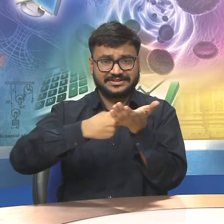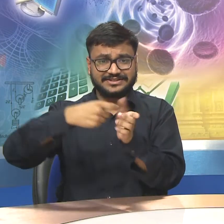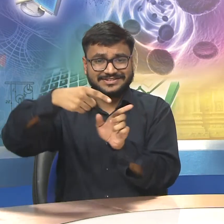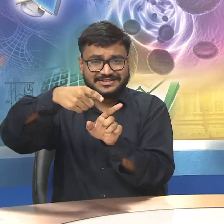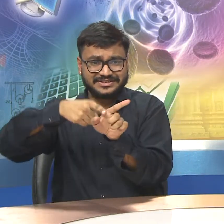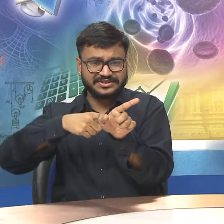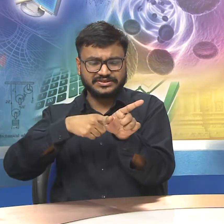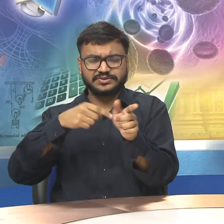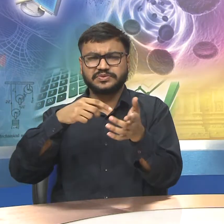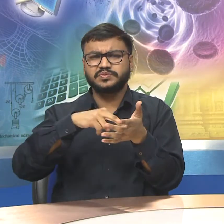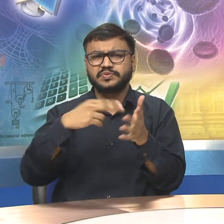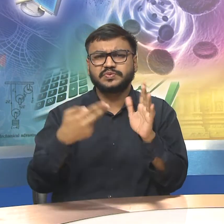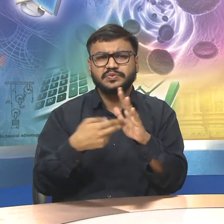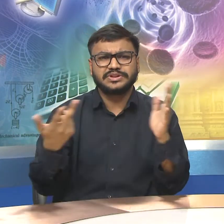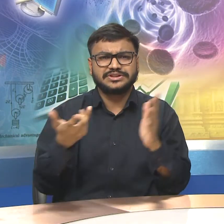Angry.